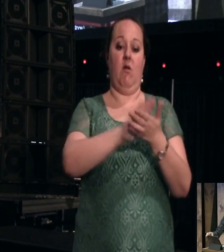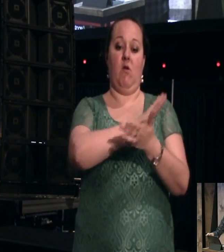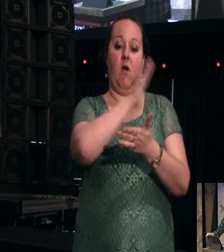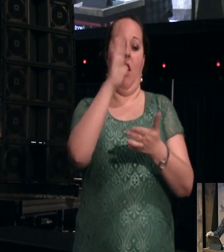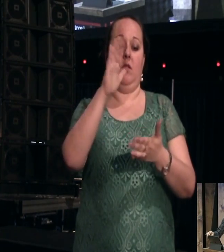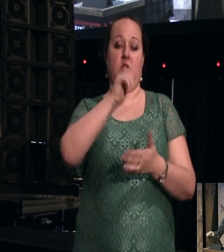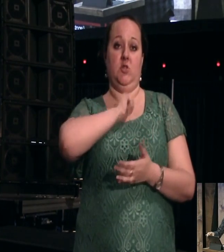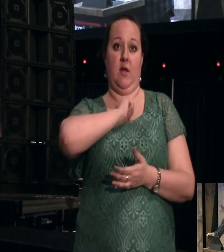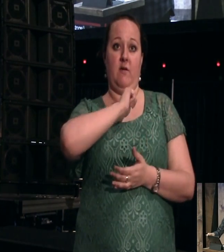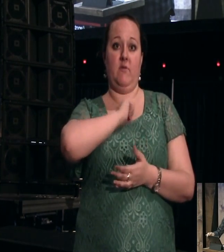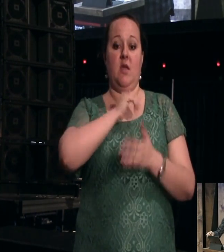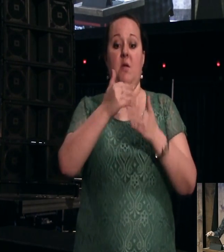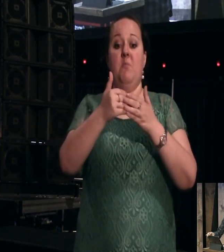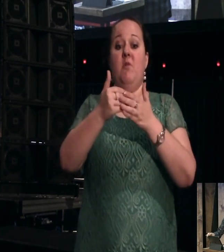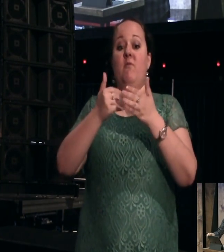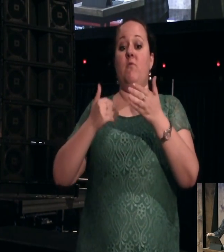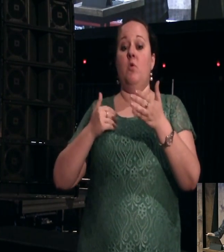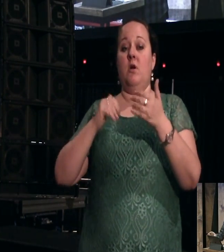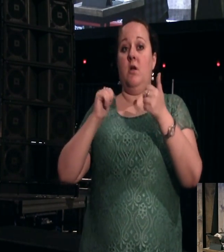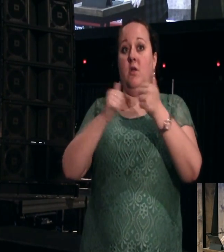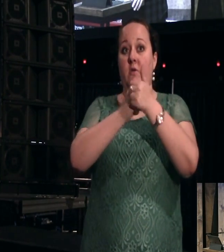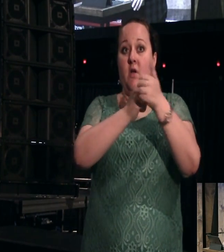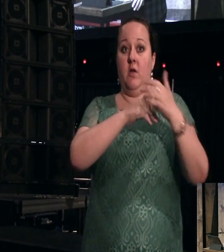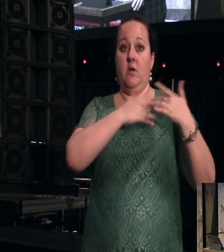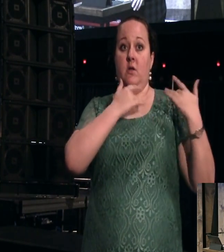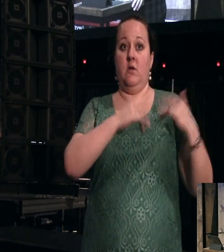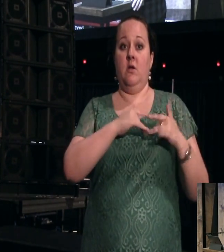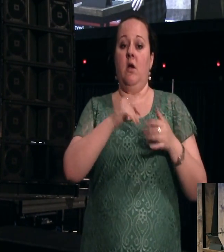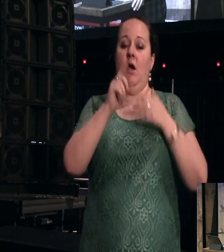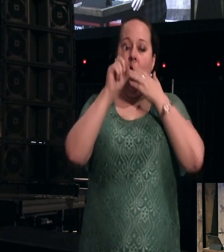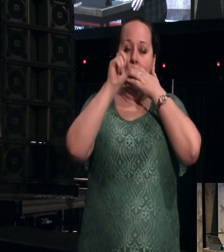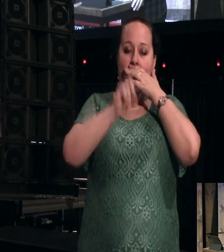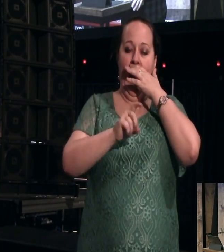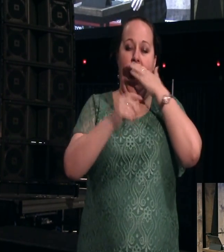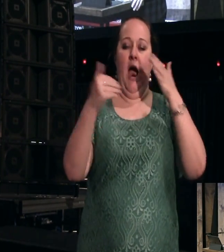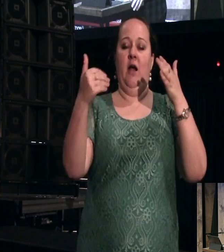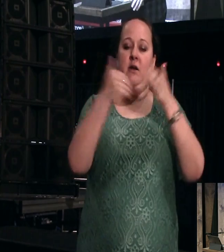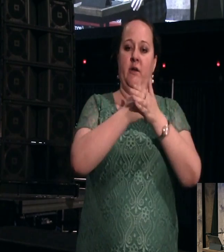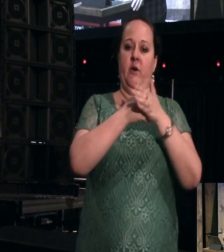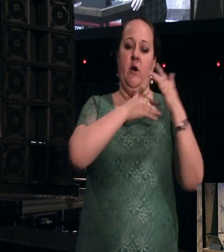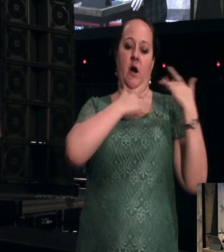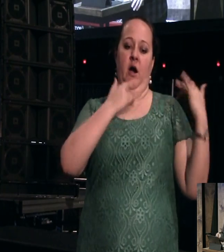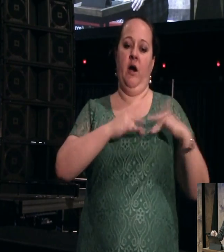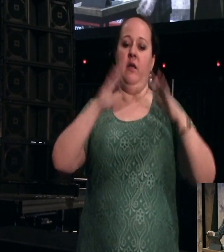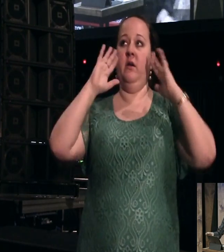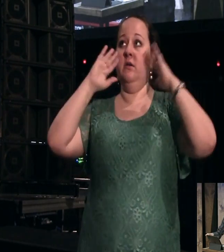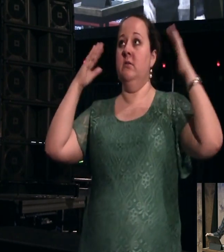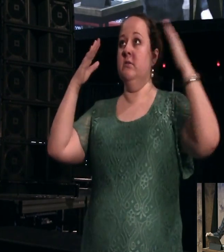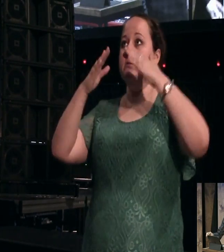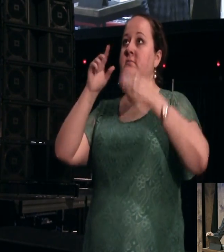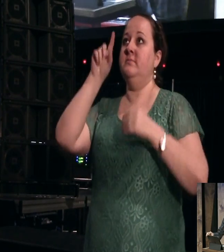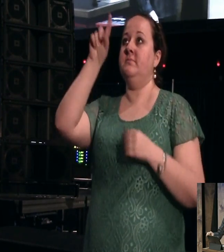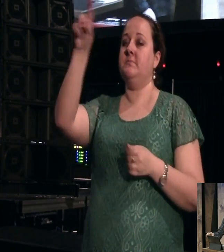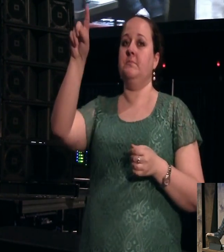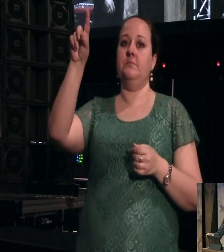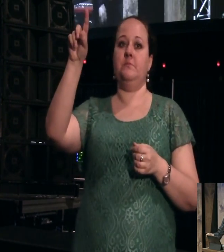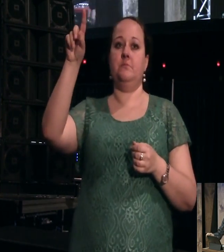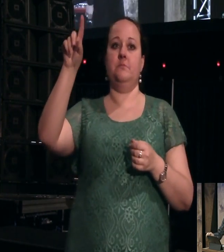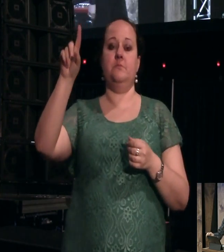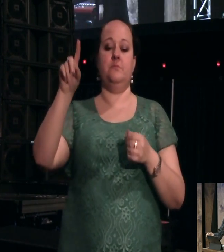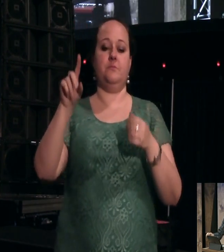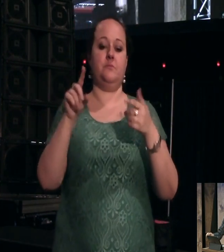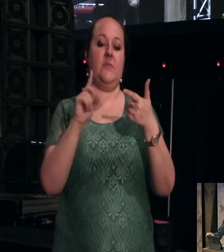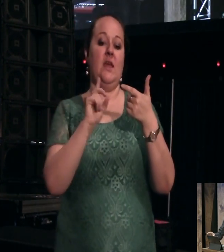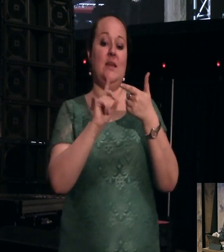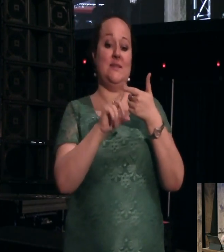I would tell my college self is, before you follow your heart, you need a new and